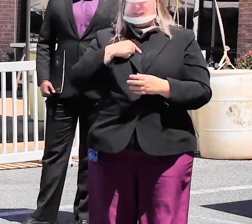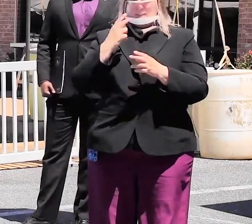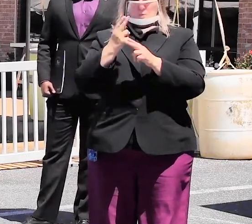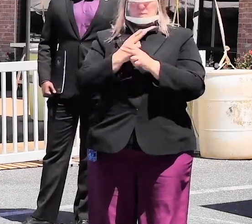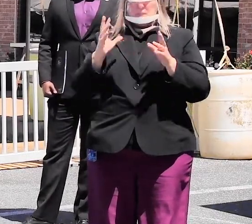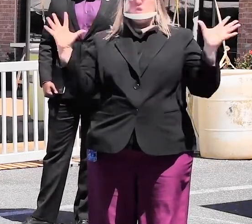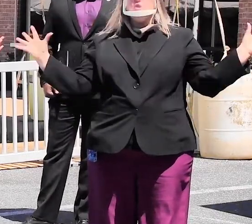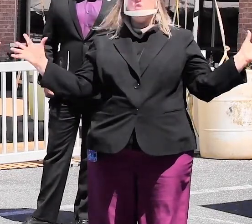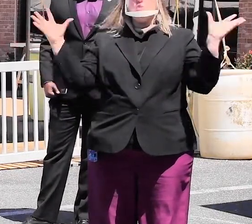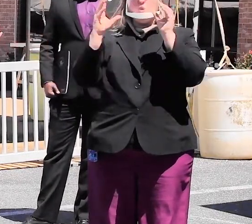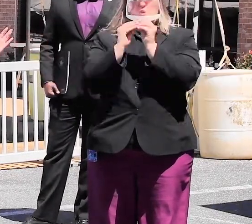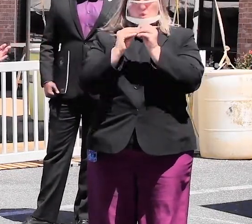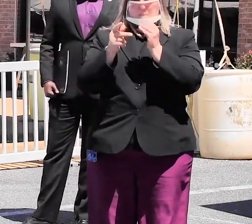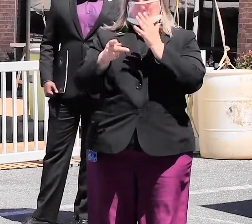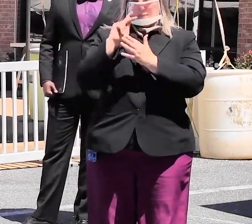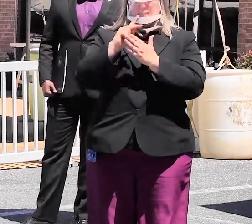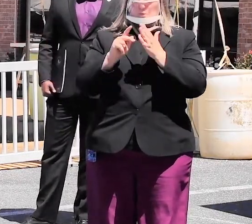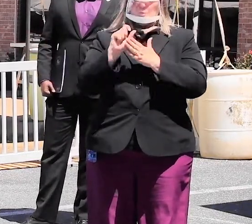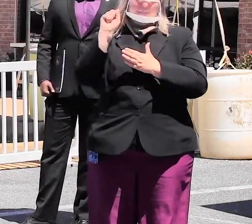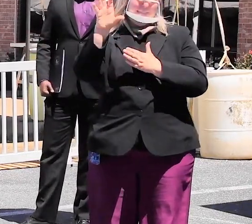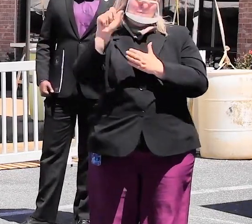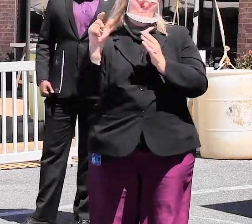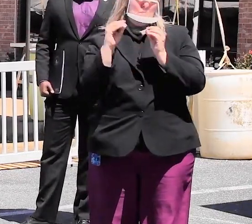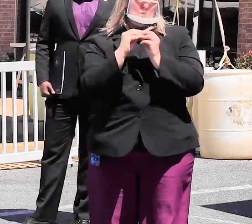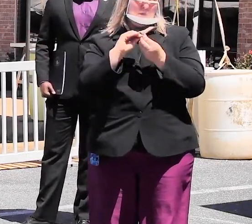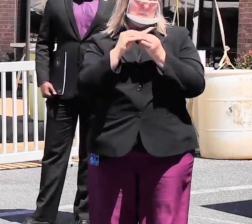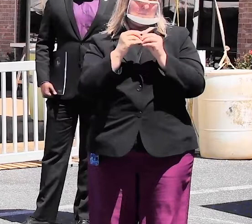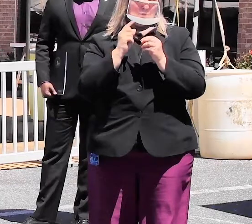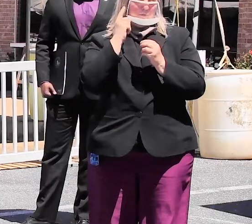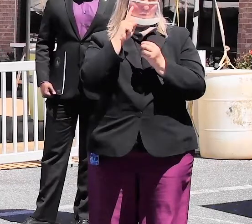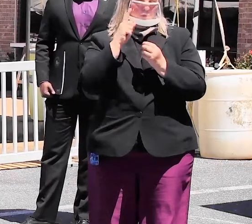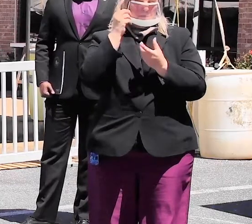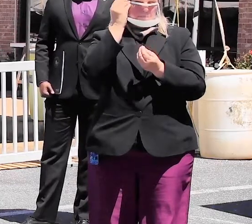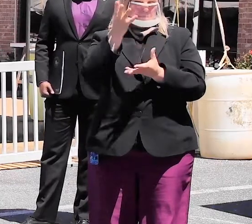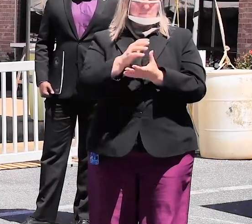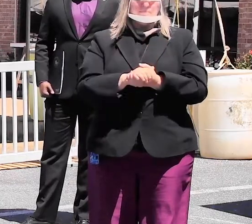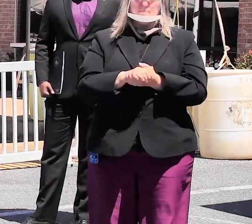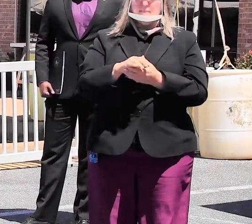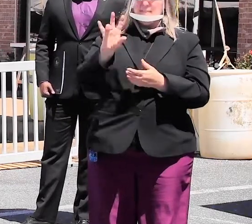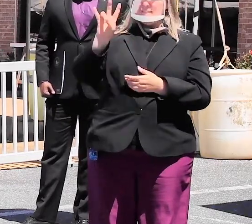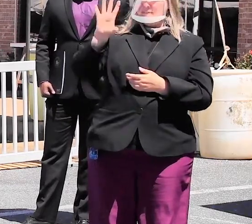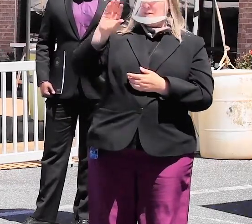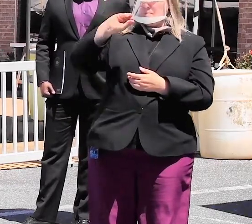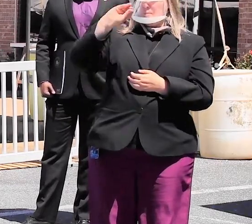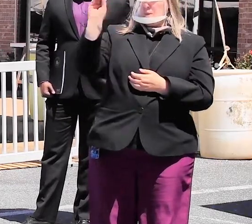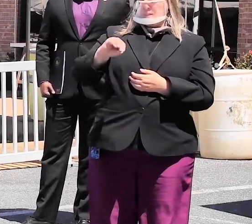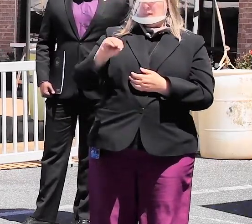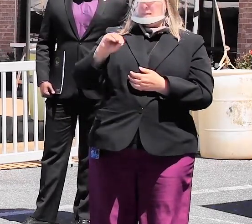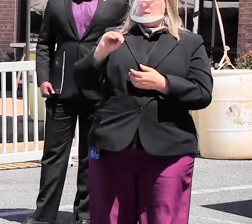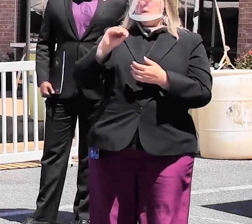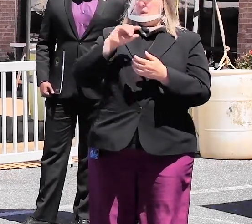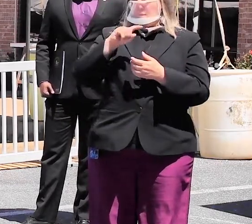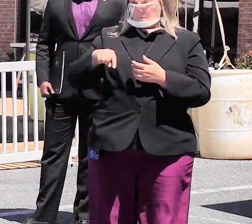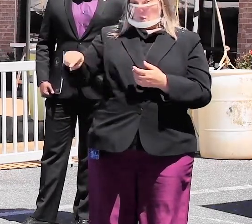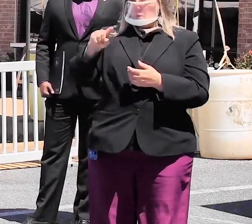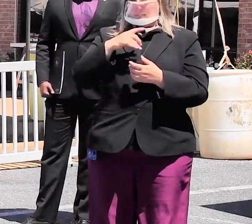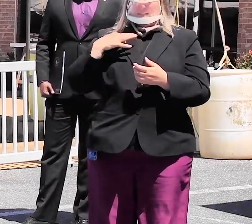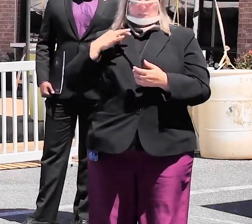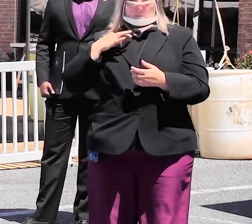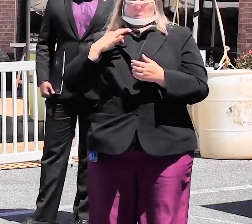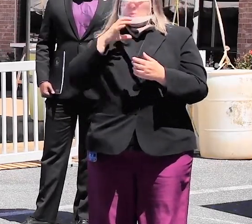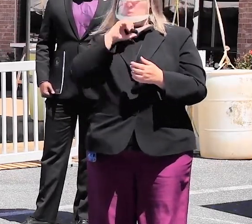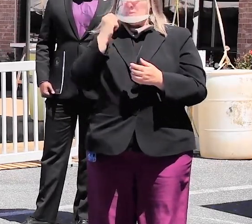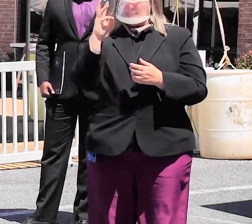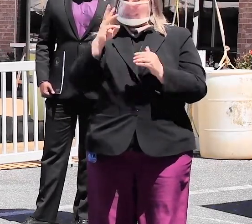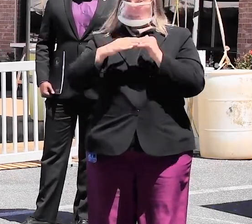total population just to give you more numbers for reporting. But 75% of those eligible 16 and up,